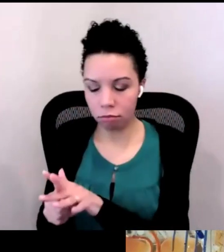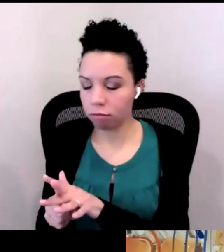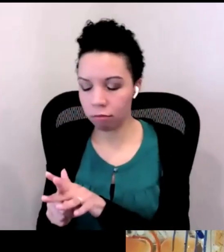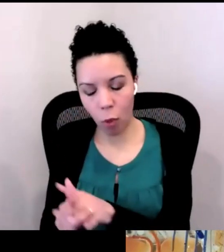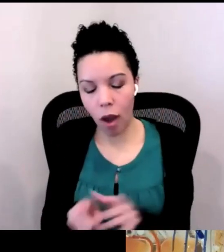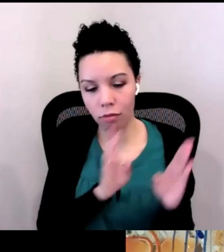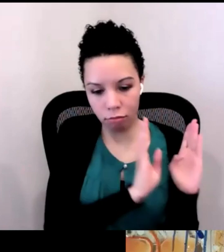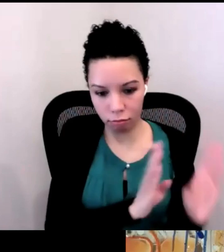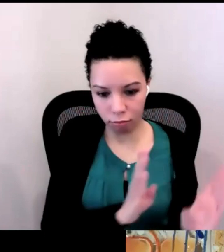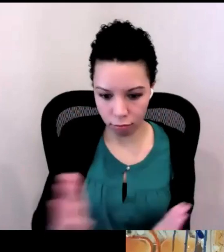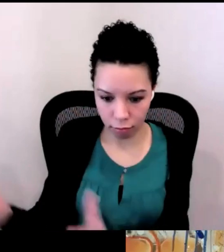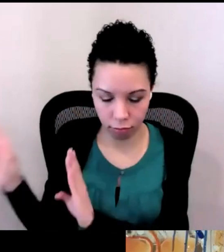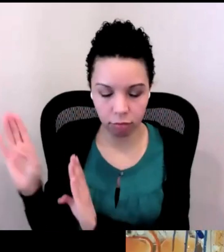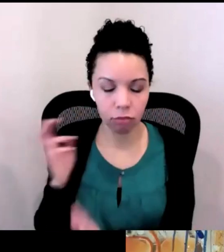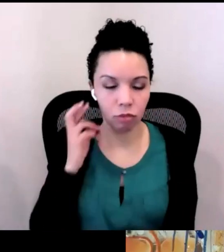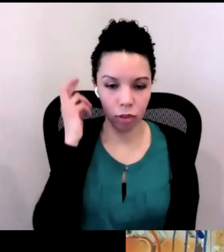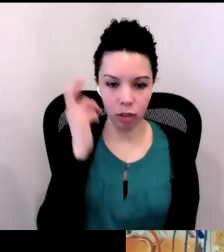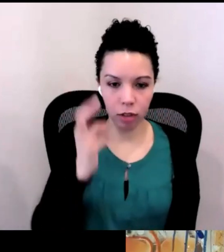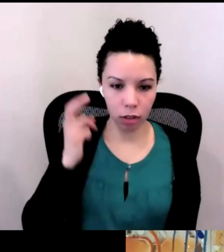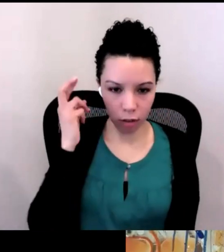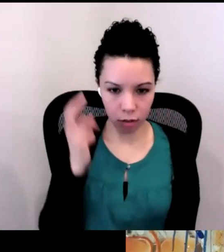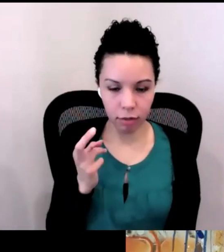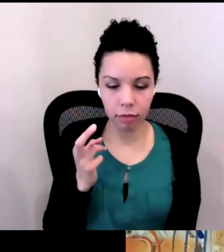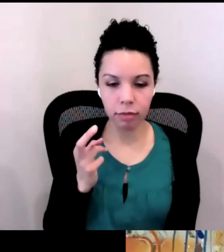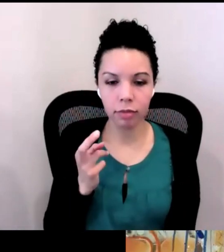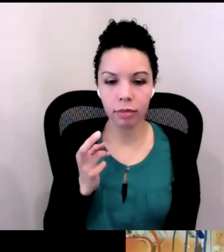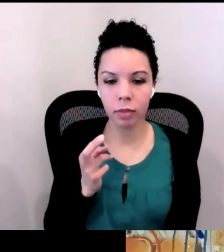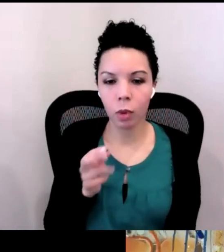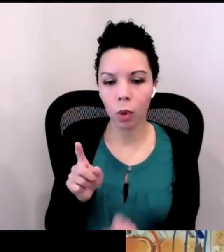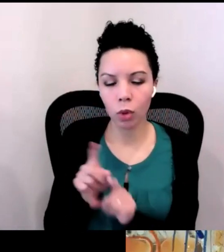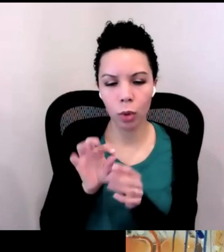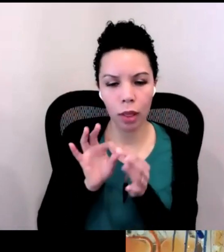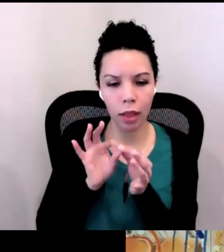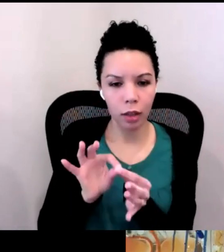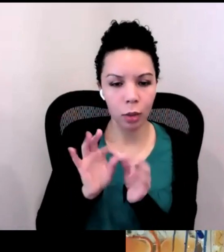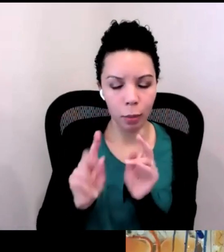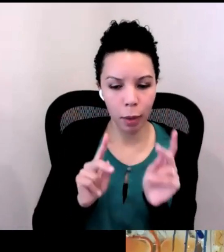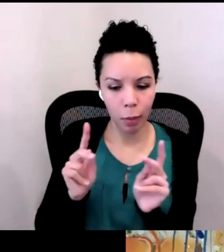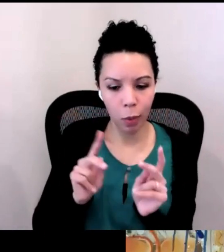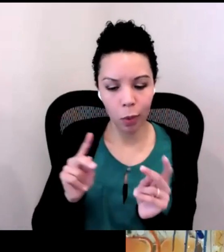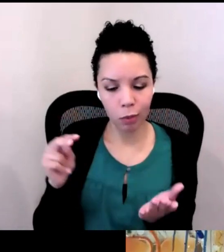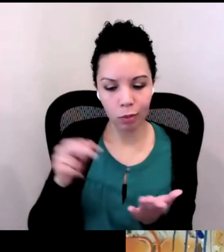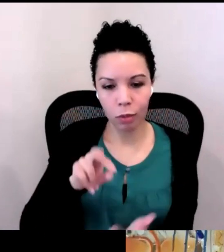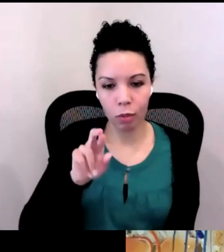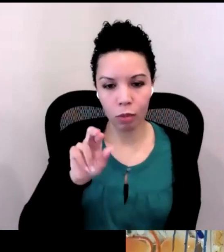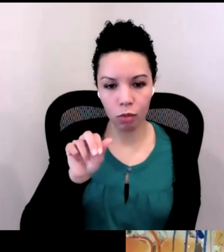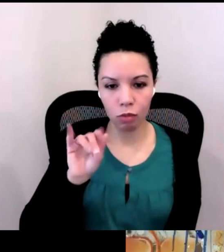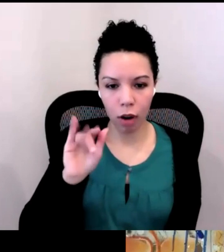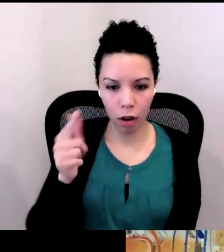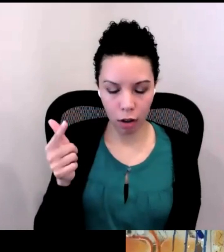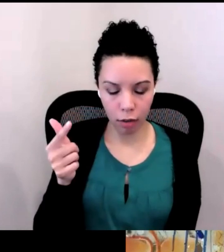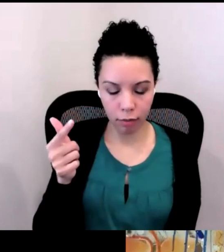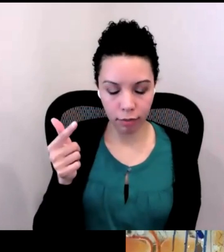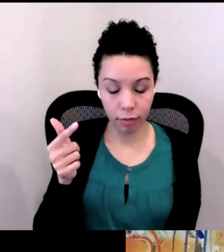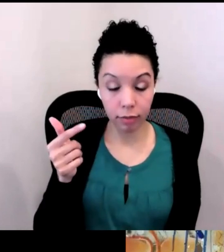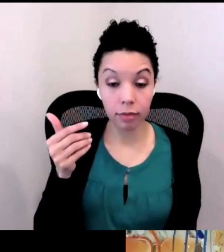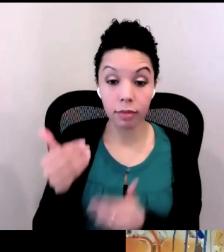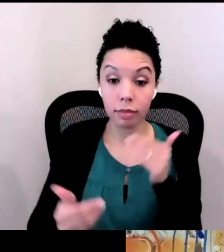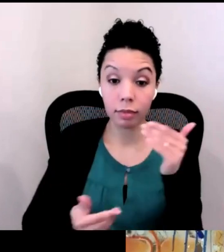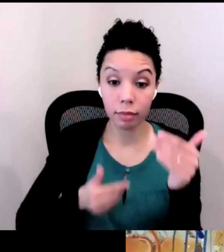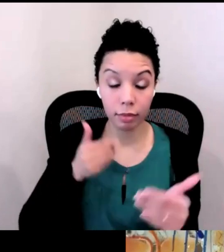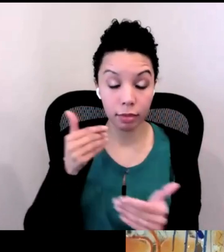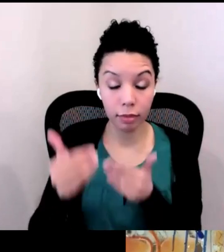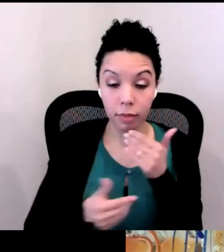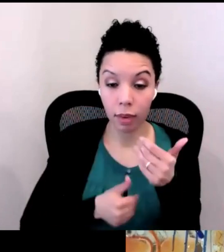reason behind these marathons. It was also based on ratings. And then actually an assistant position opened up in the comedy and